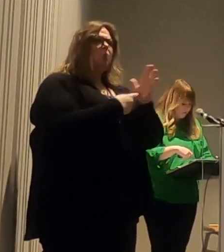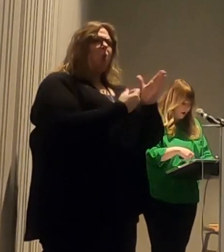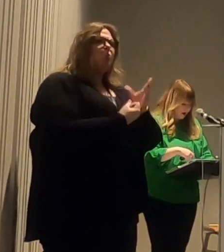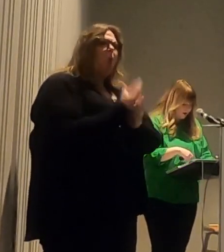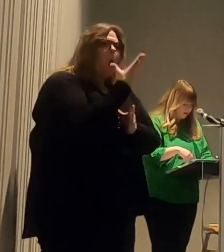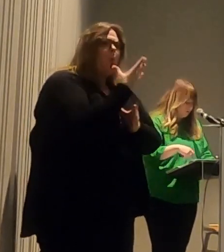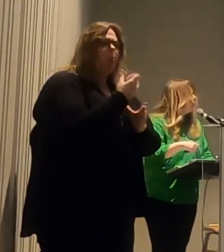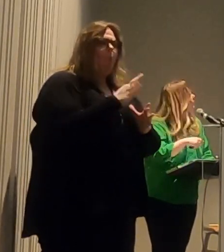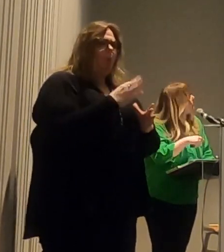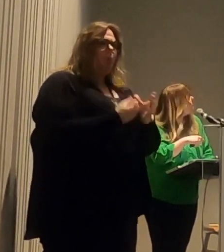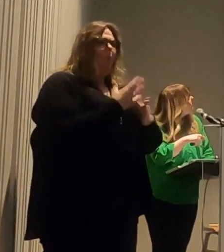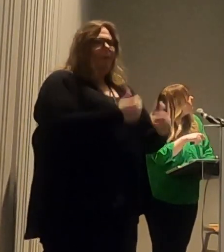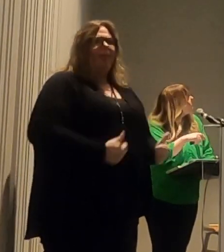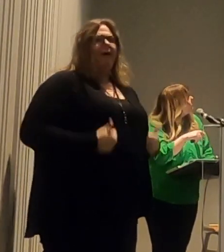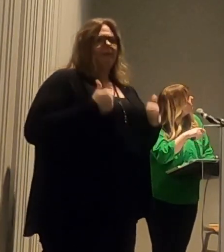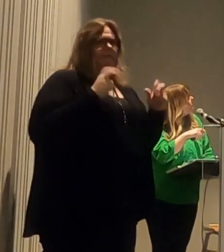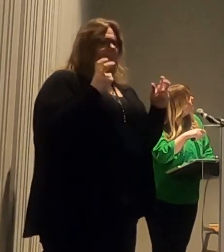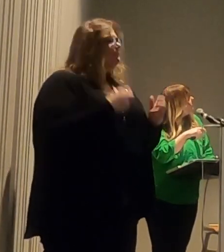Below that,